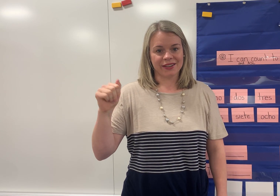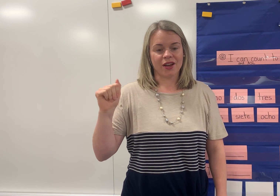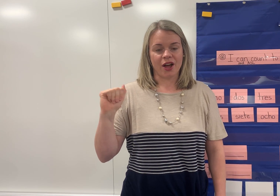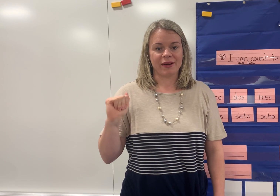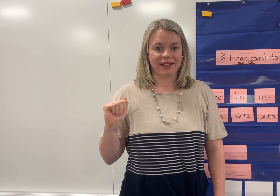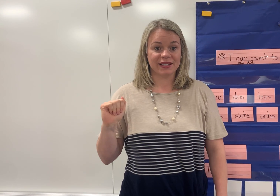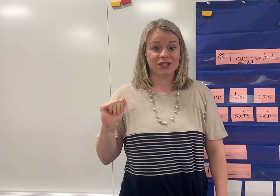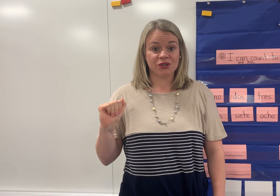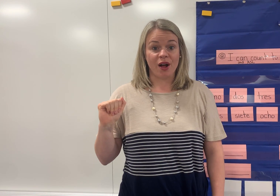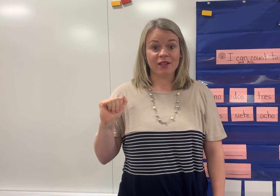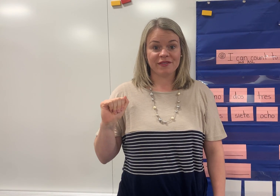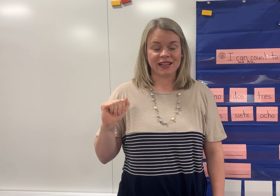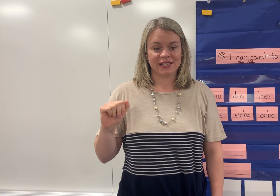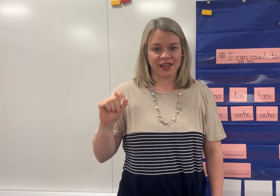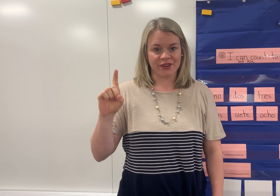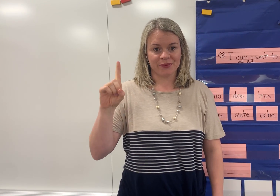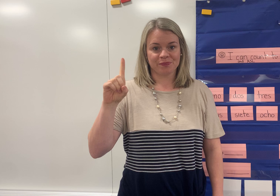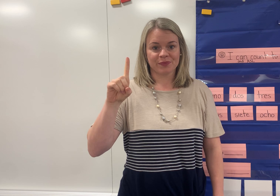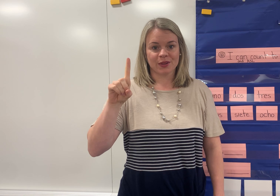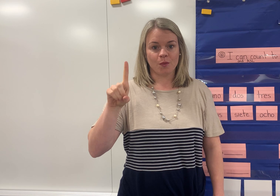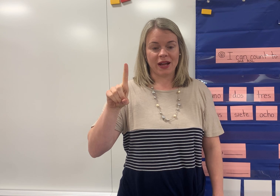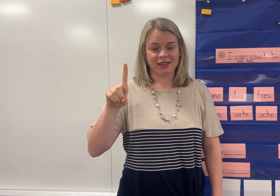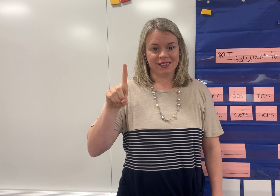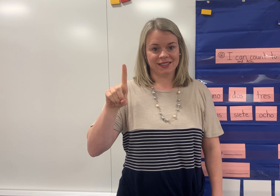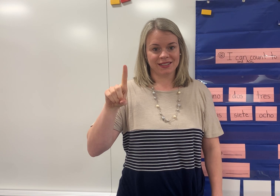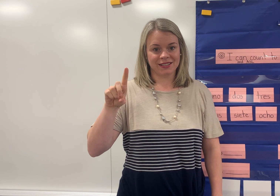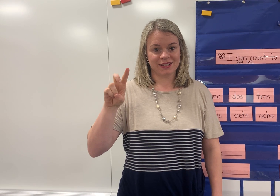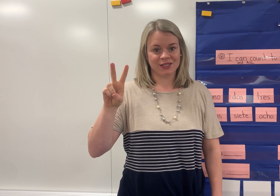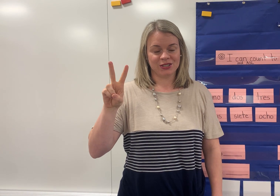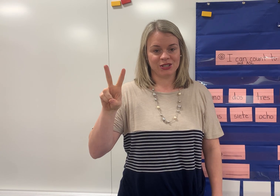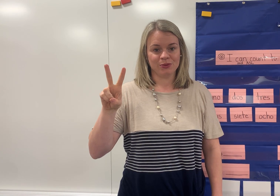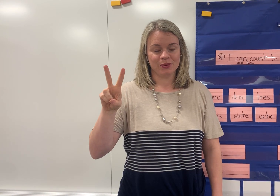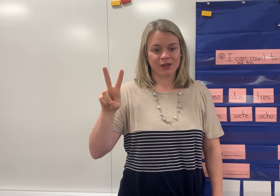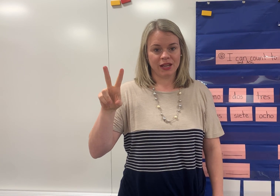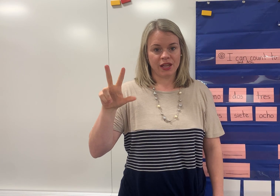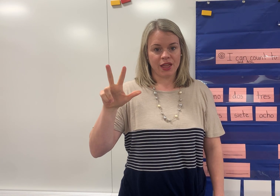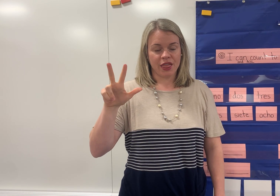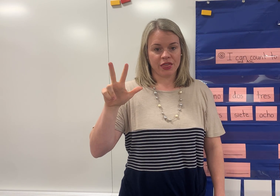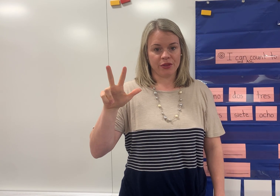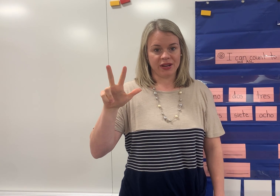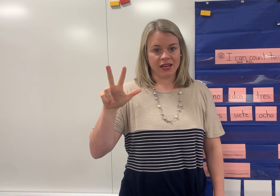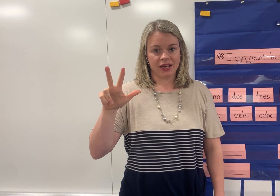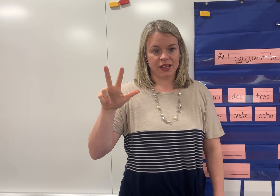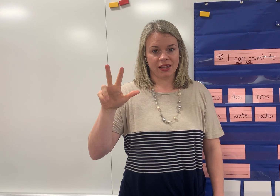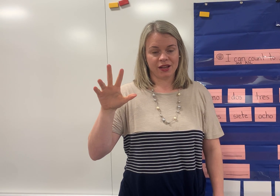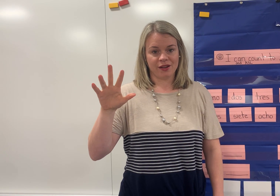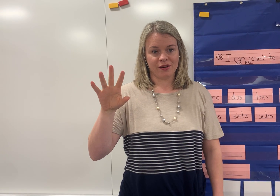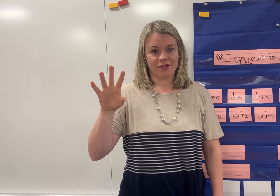All right, let's do all of that together. 1, 2, 3,